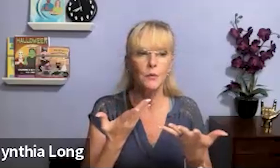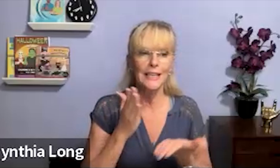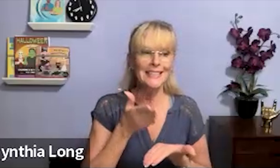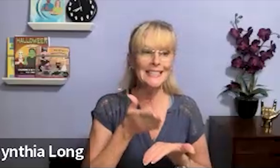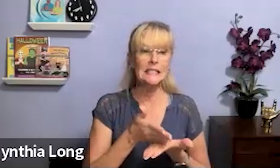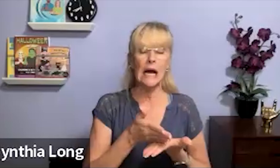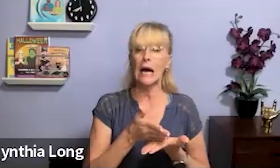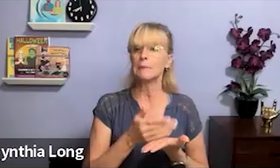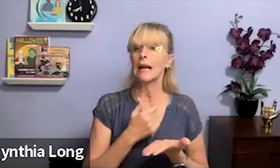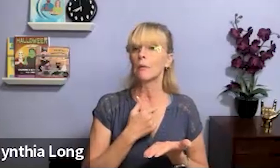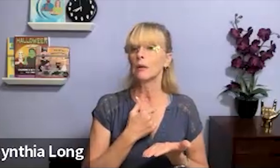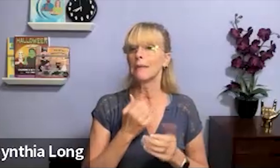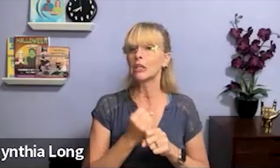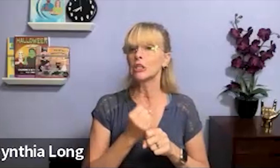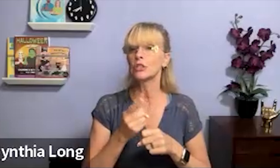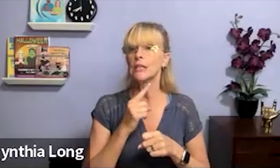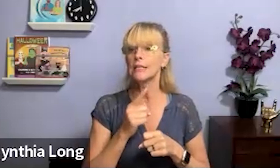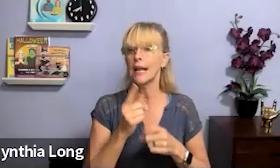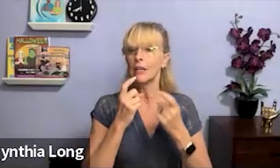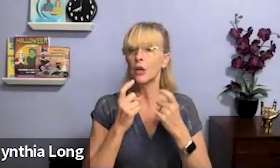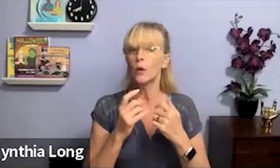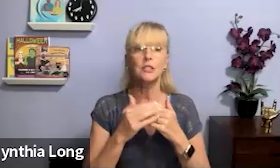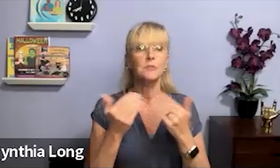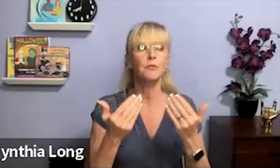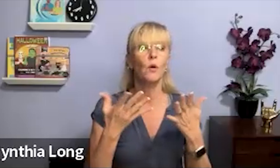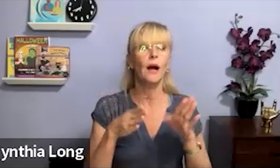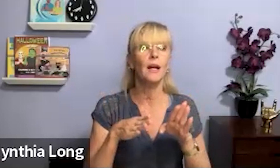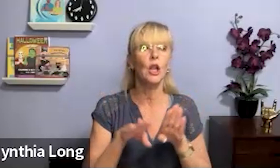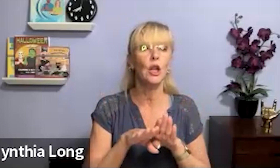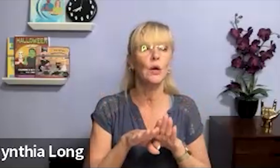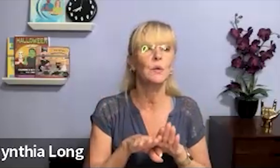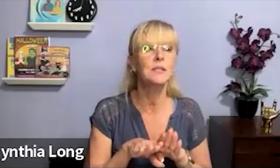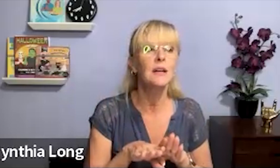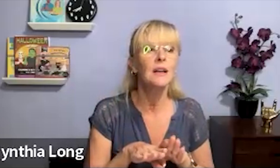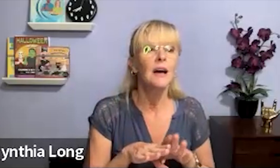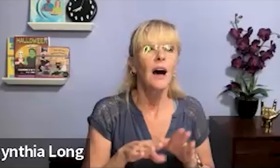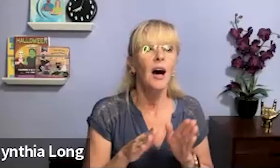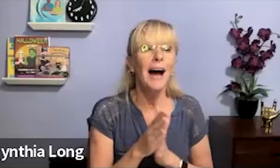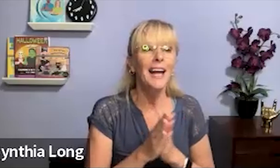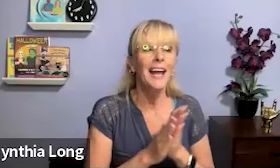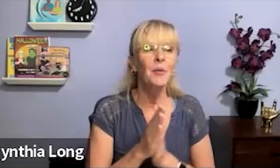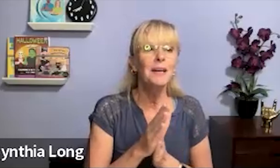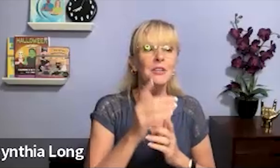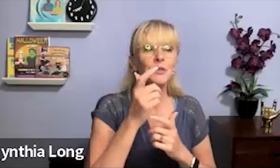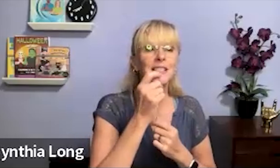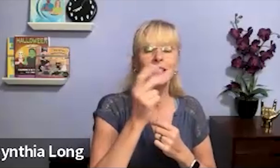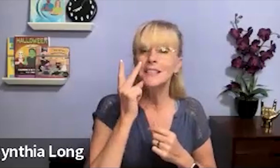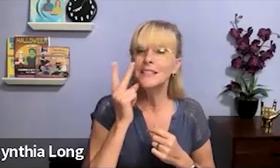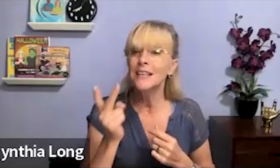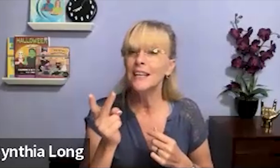ready to stop, but I want to make sure she doesn't have any questions before I close. I am interested to see